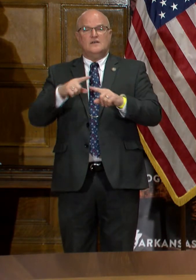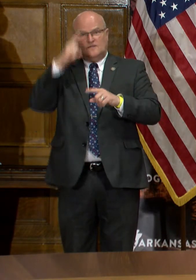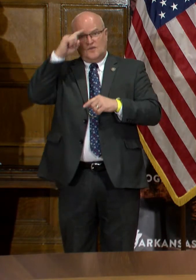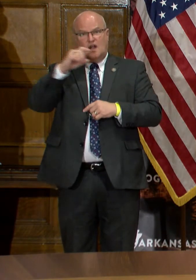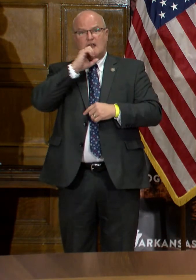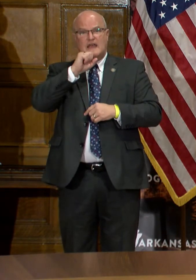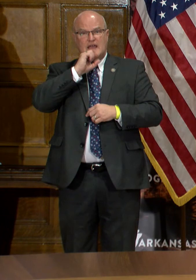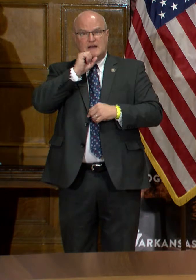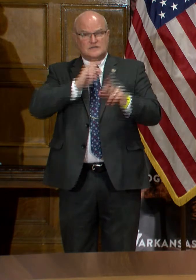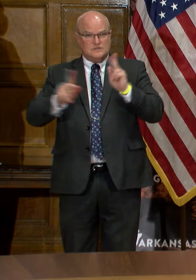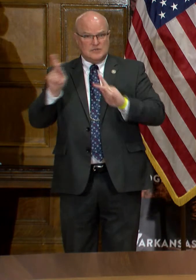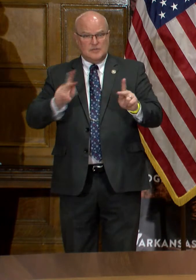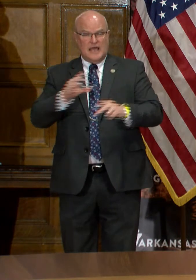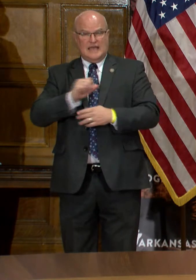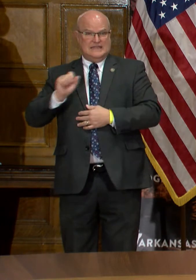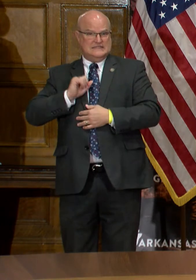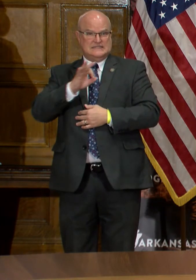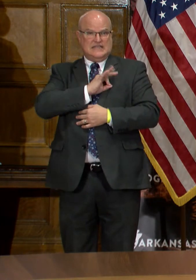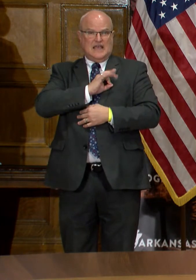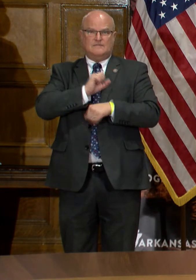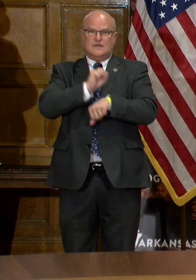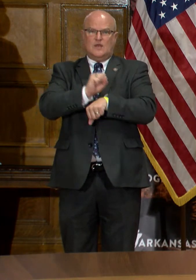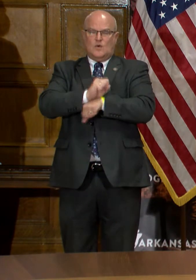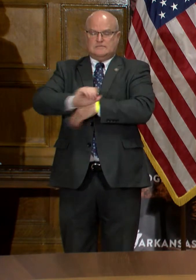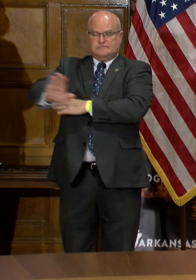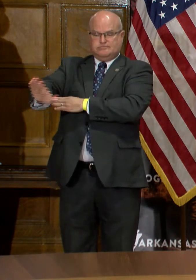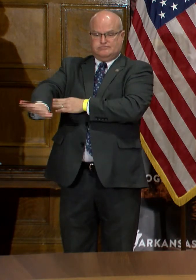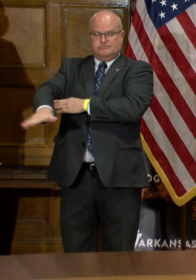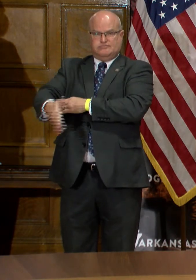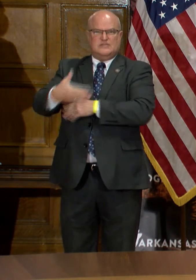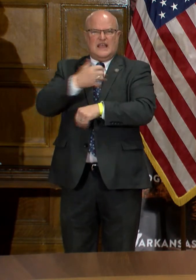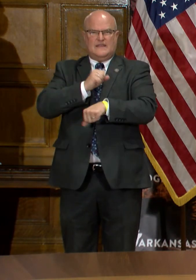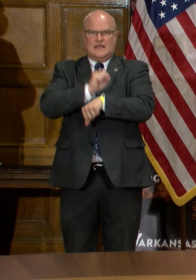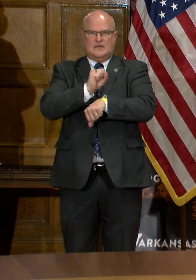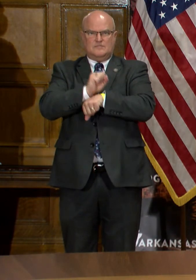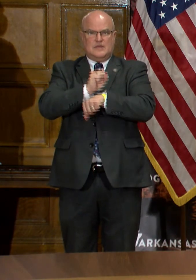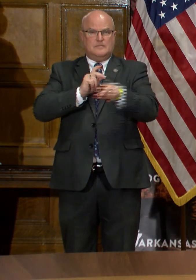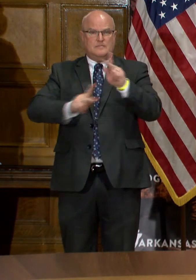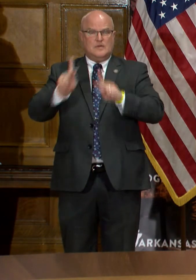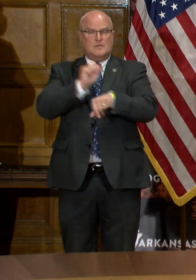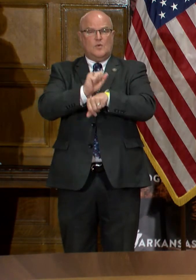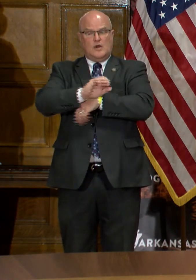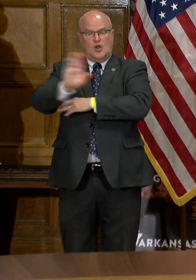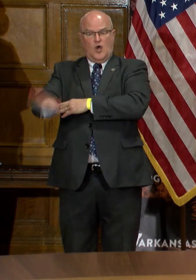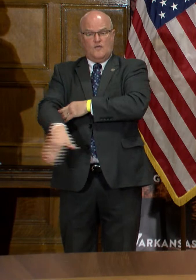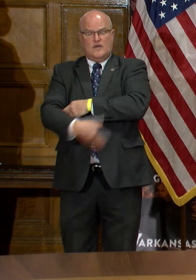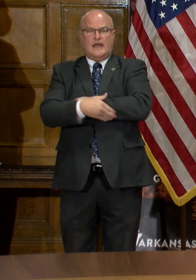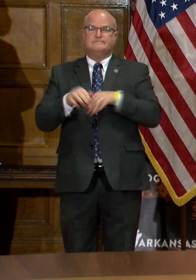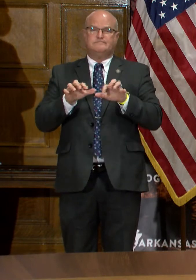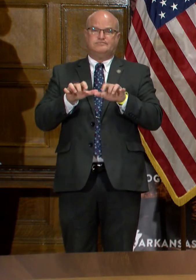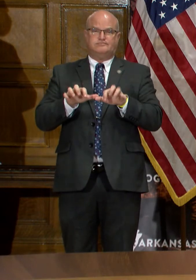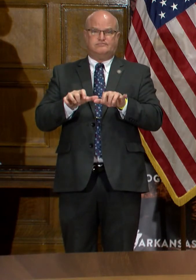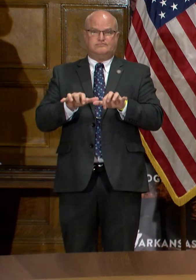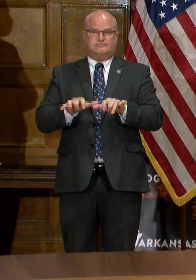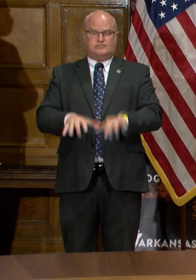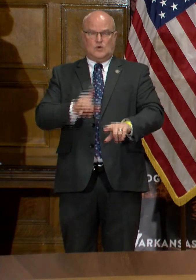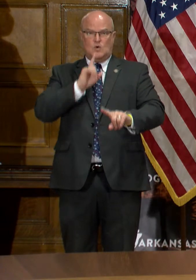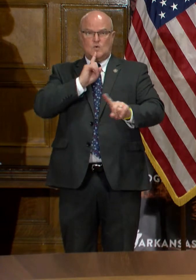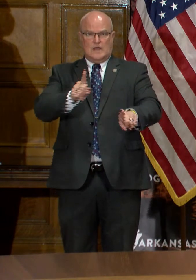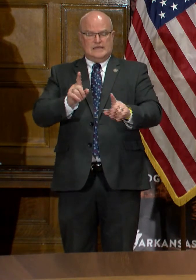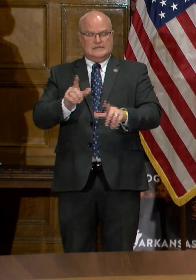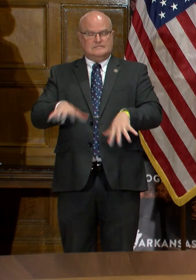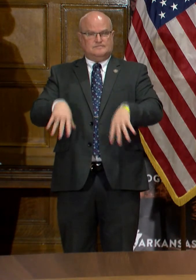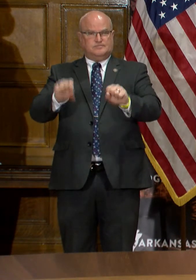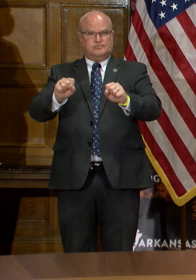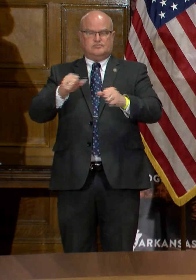our elders and to our staff. They've been working late hours, and they've got teams working overnight to do data entry and get things ready. They've really stepped